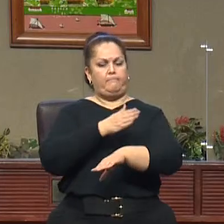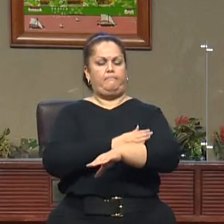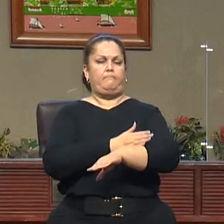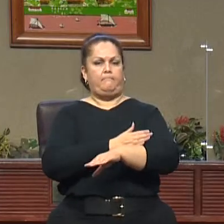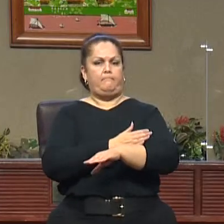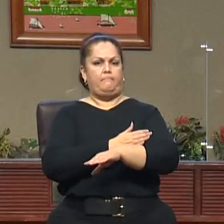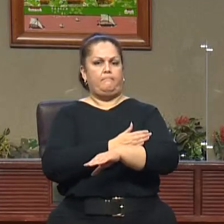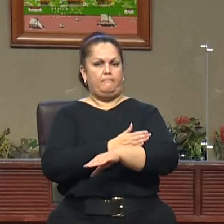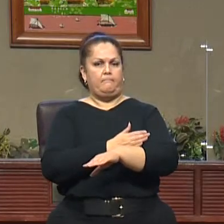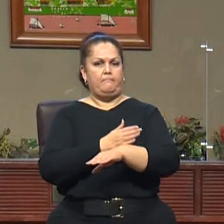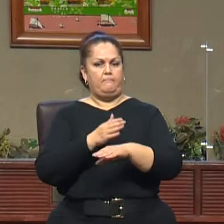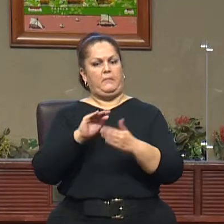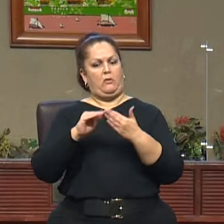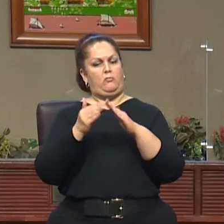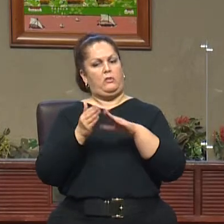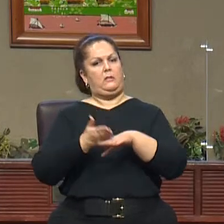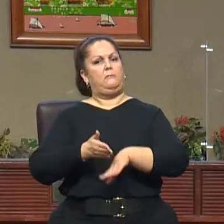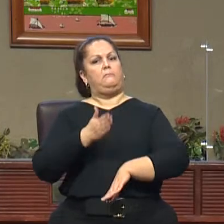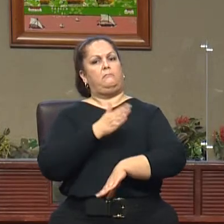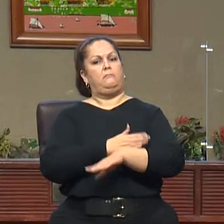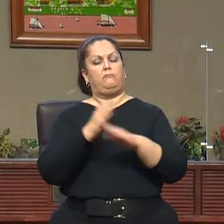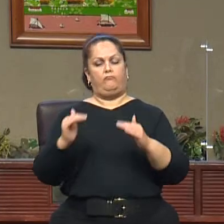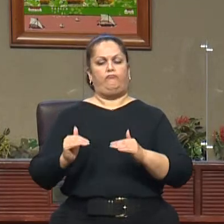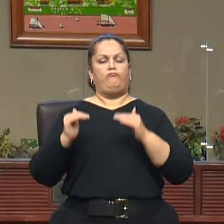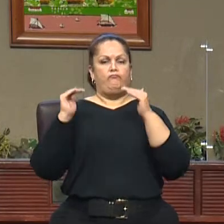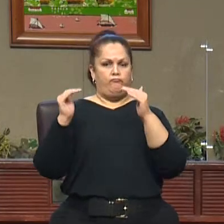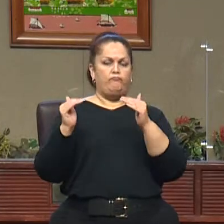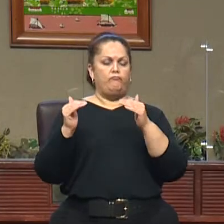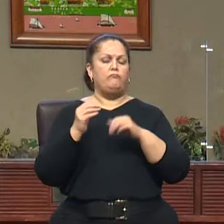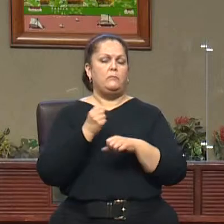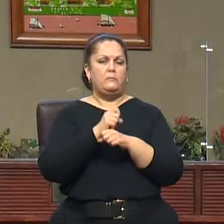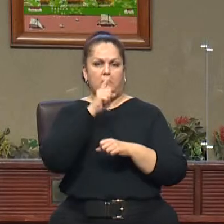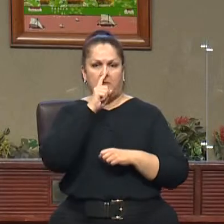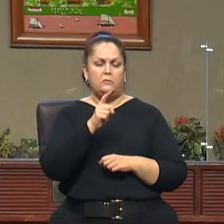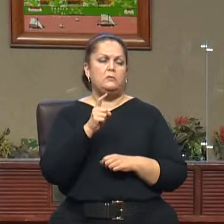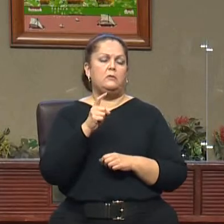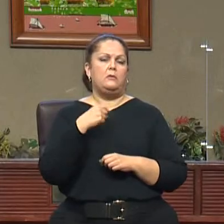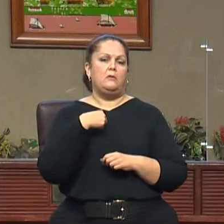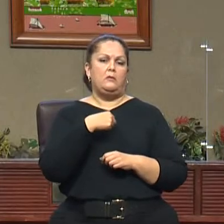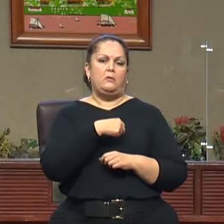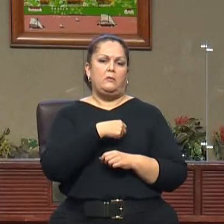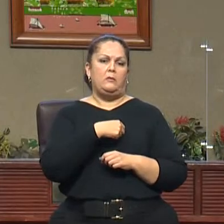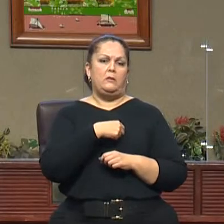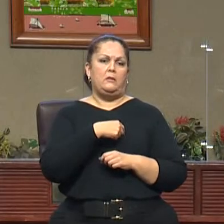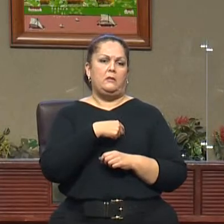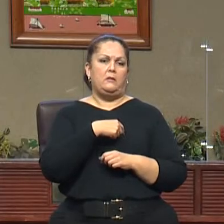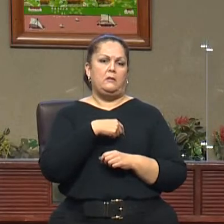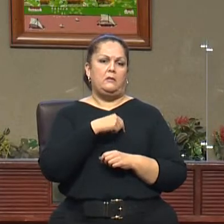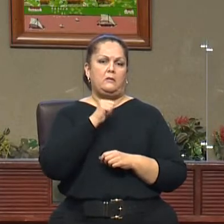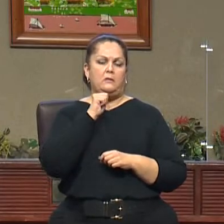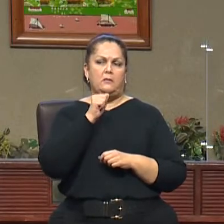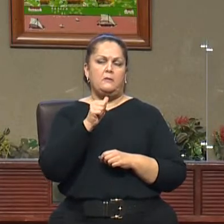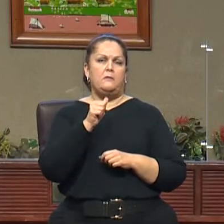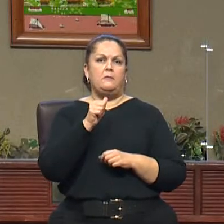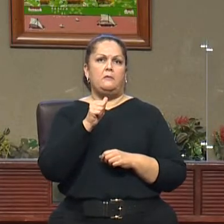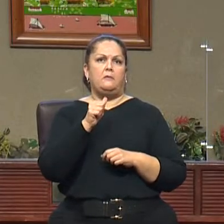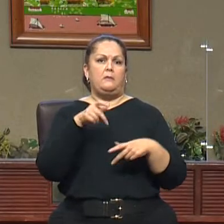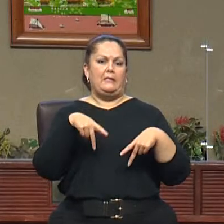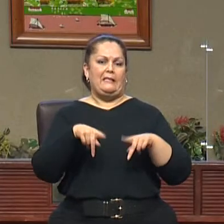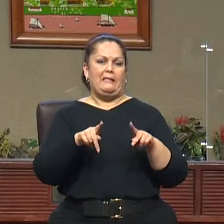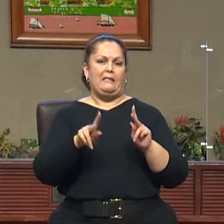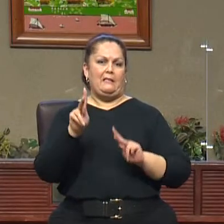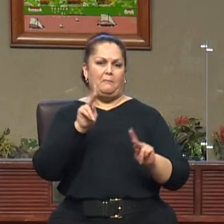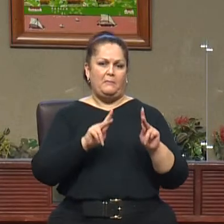and to make sure that we don't push people to the point where they